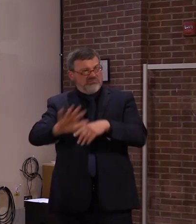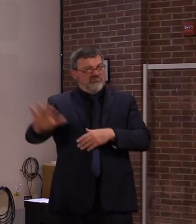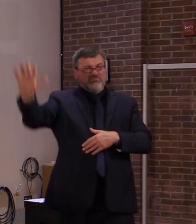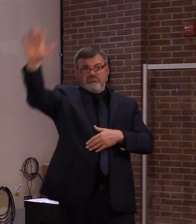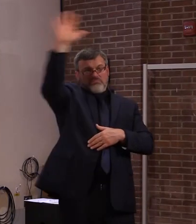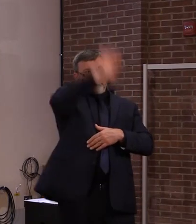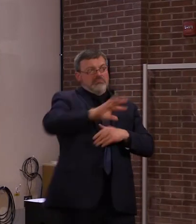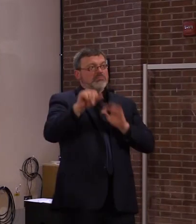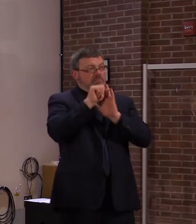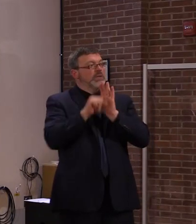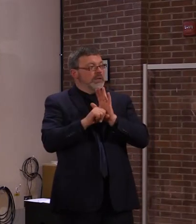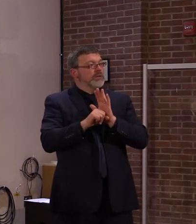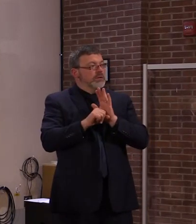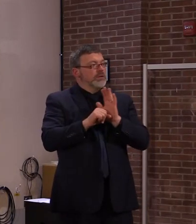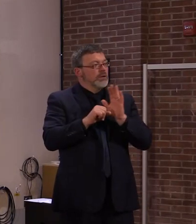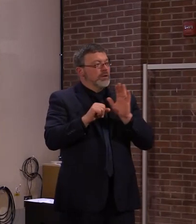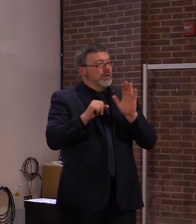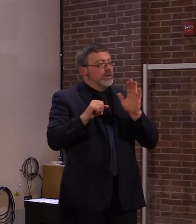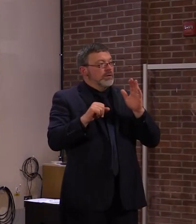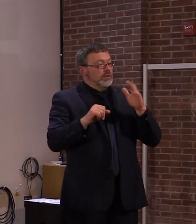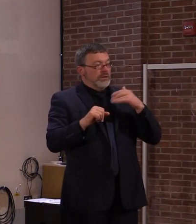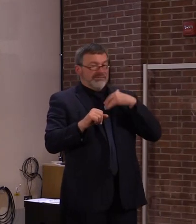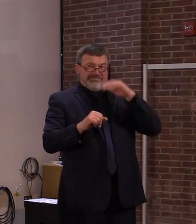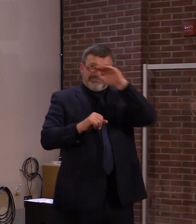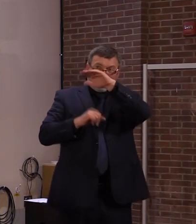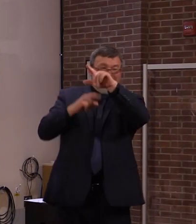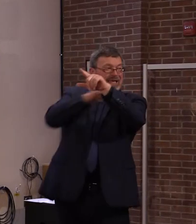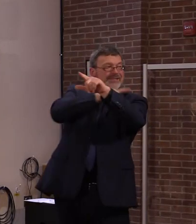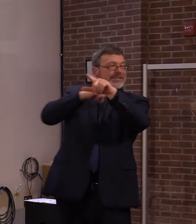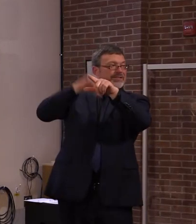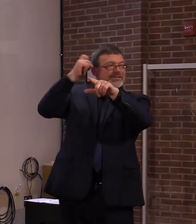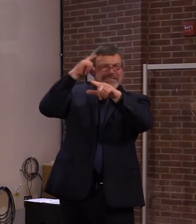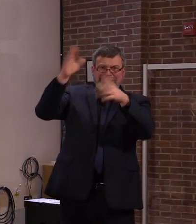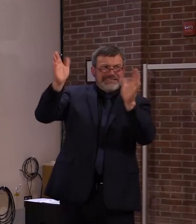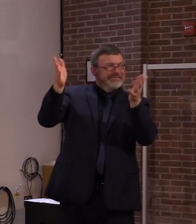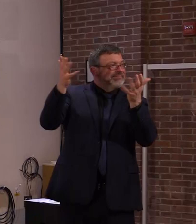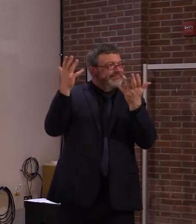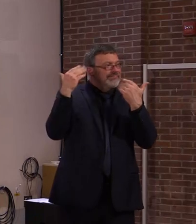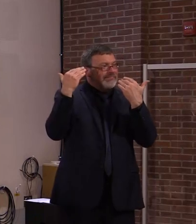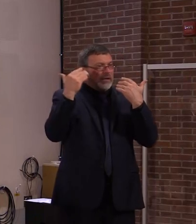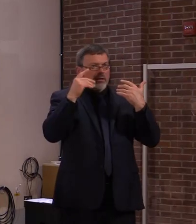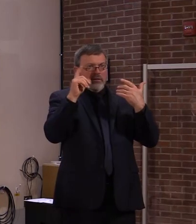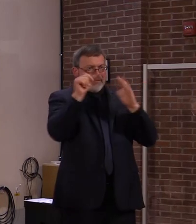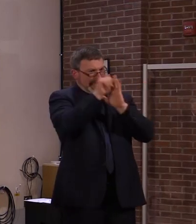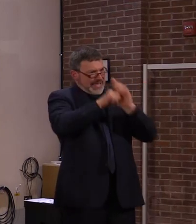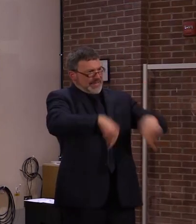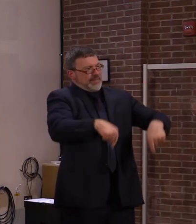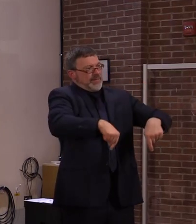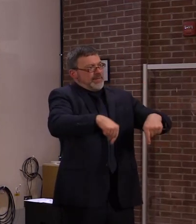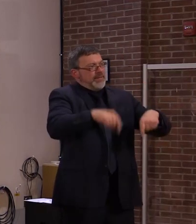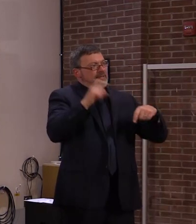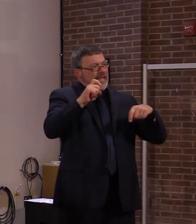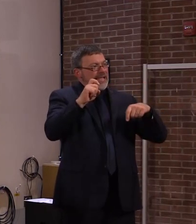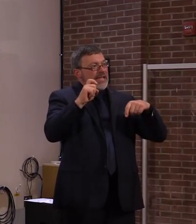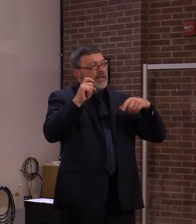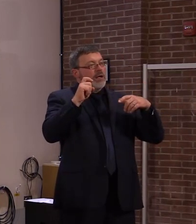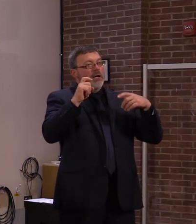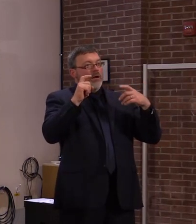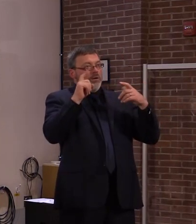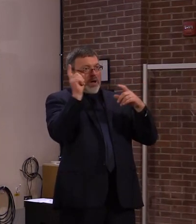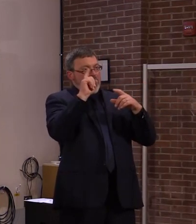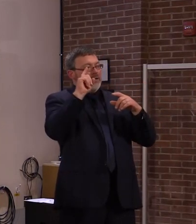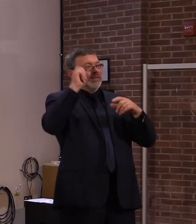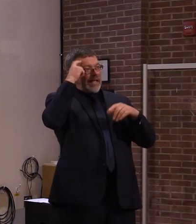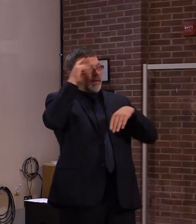to legislative leadership. We are scouring the state right now for buildings that we could use